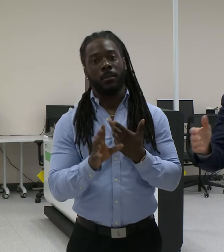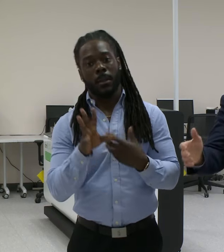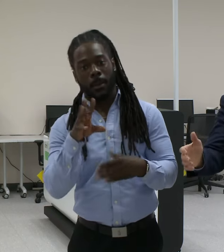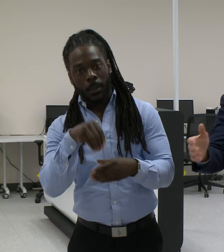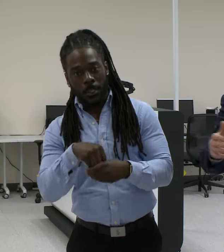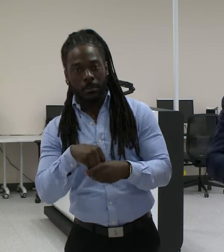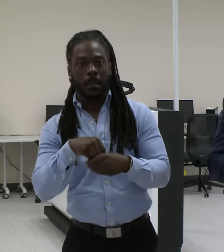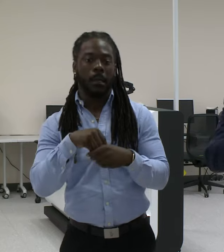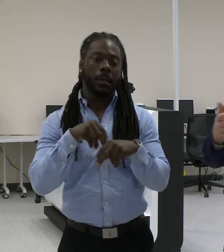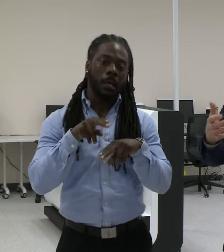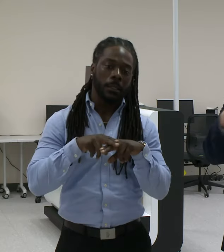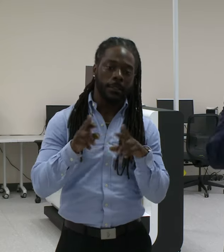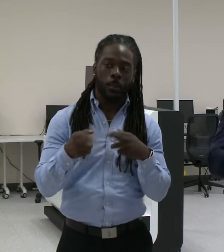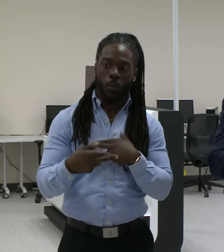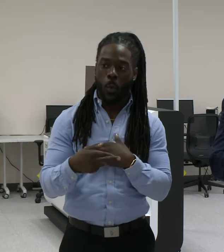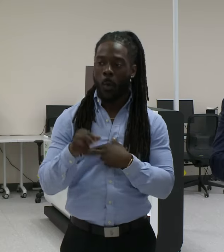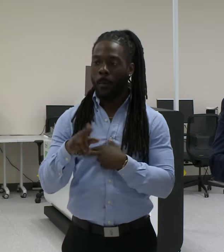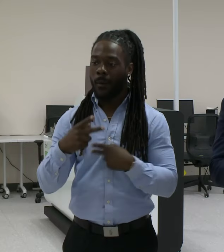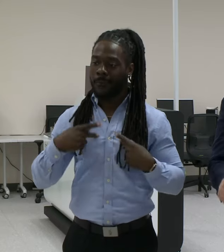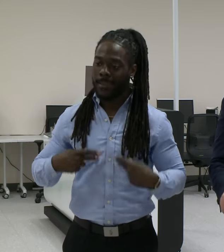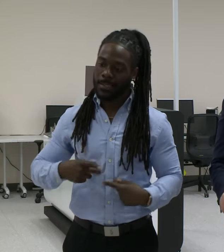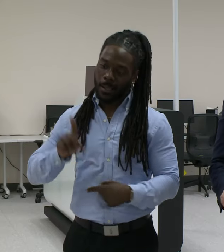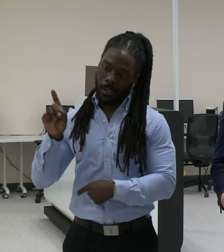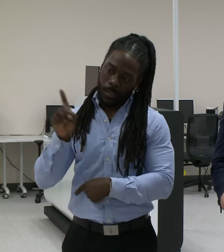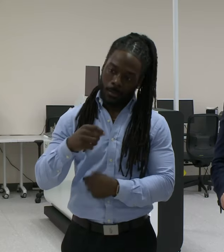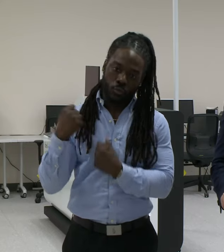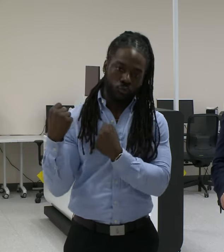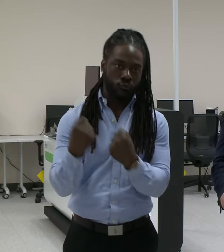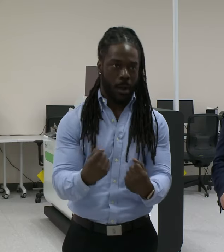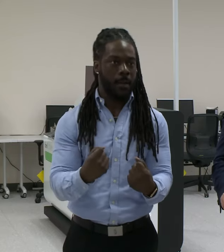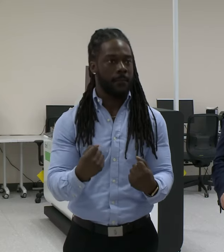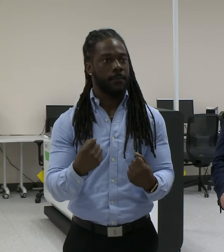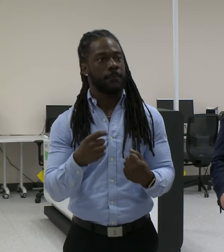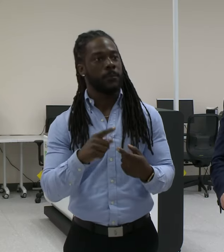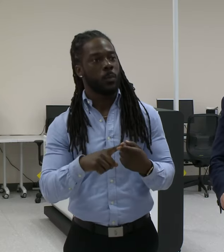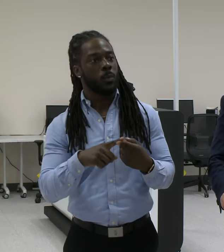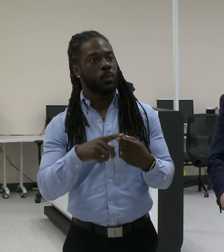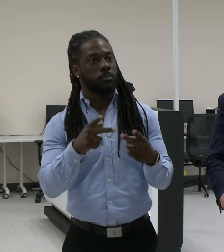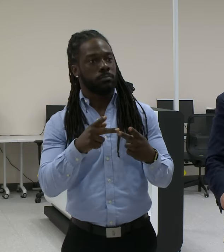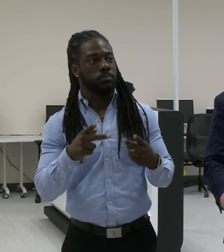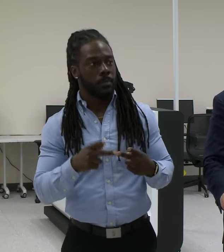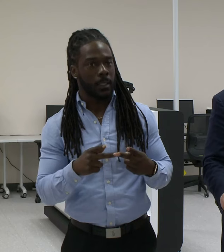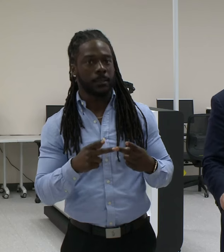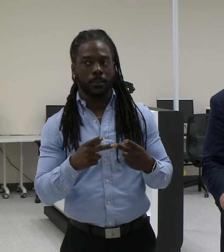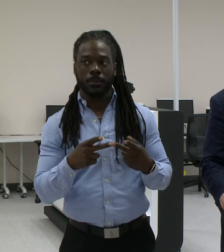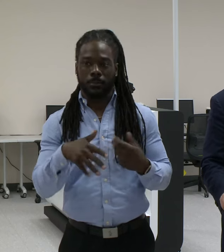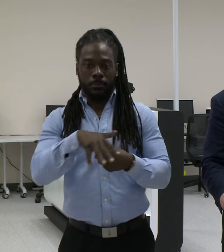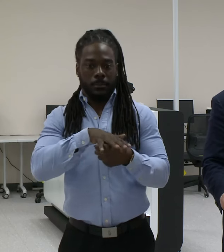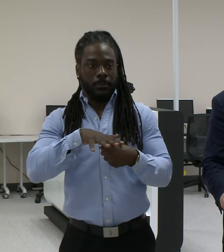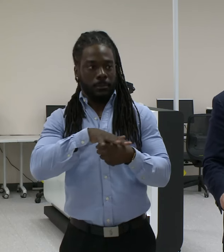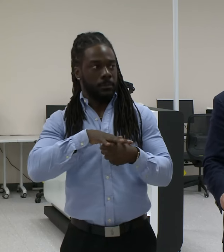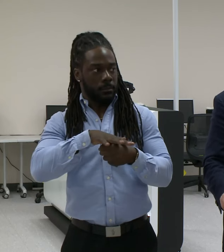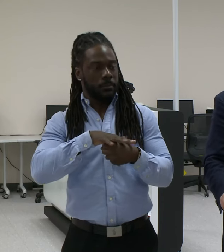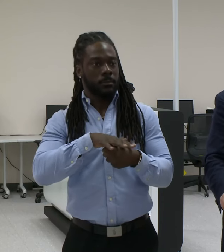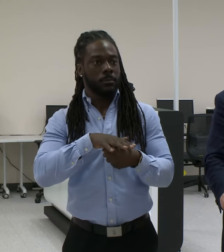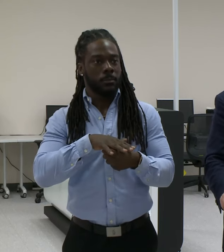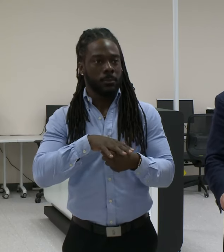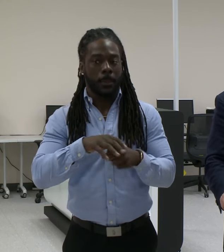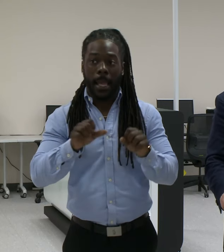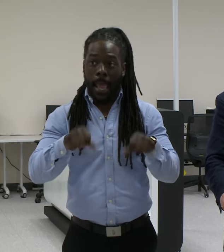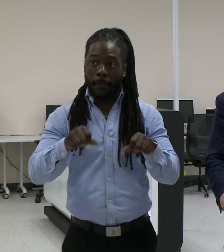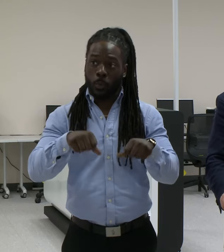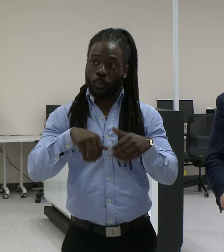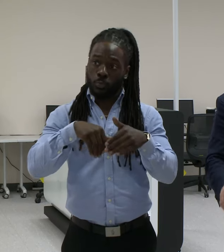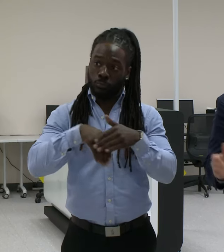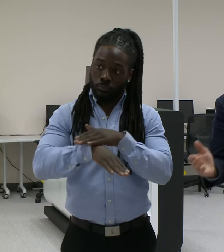participate in a sitting room or come physically to an area in this region in order to be able